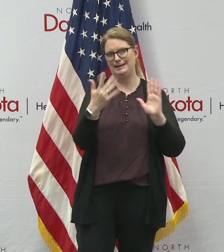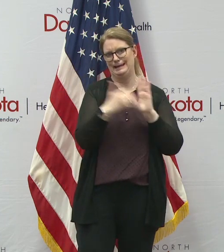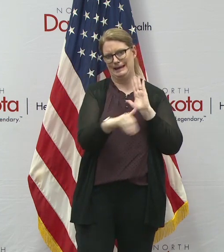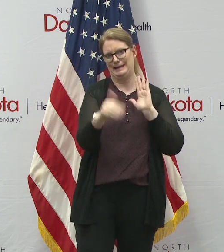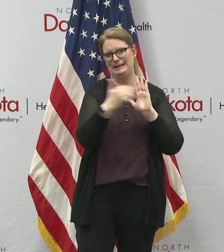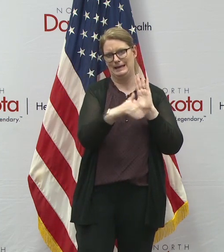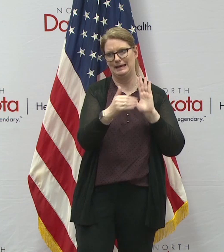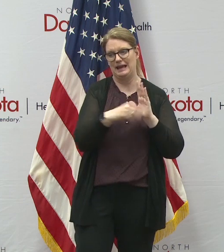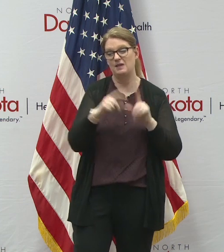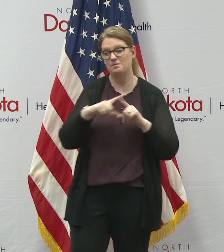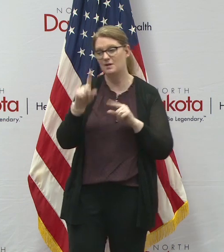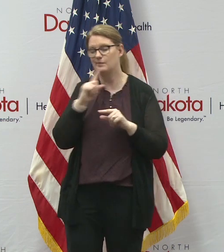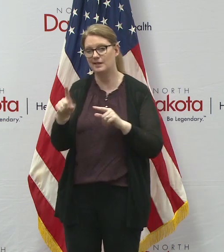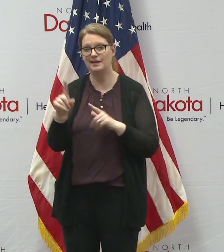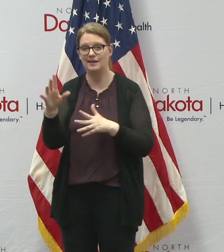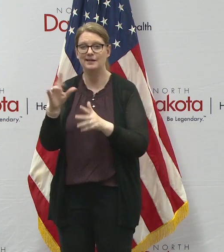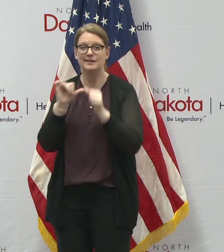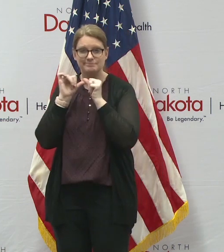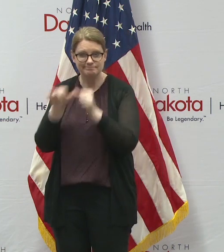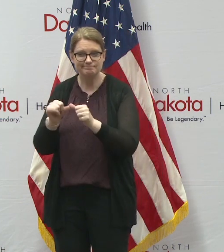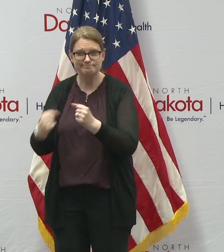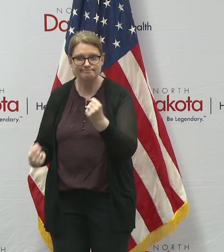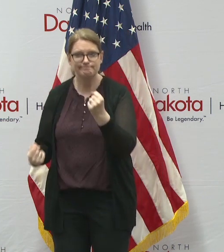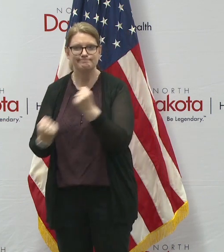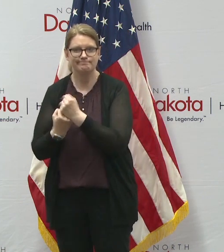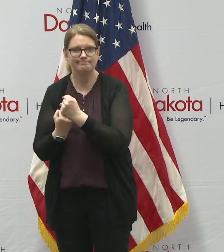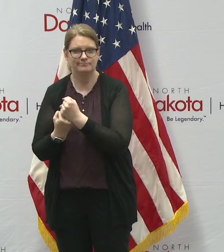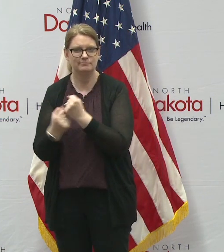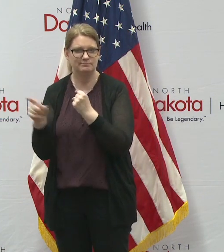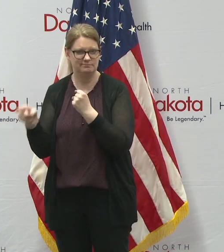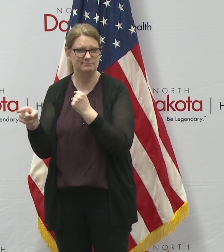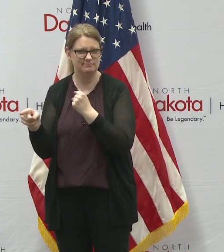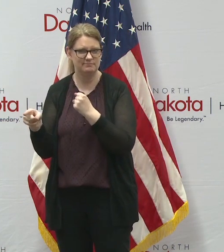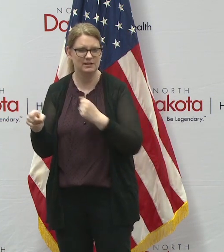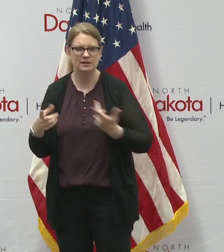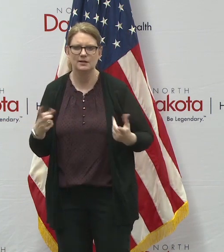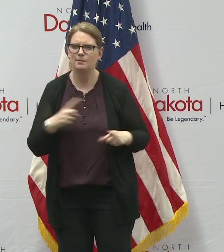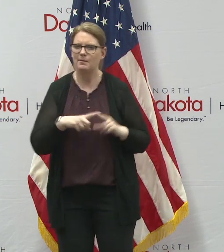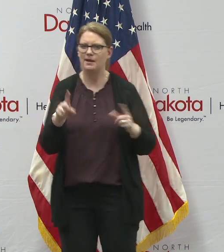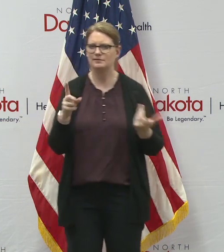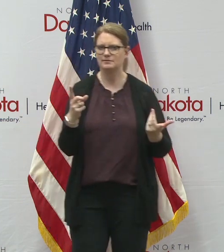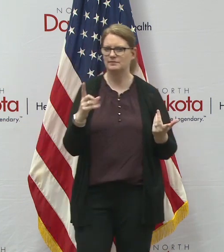that reinforcement we appreciate. But as my understanding, there was no